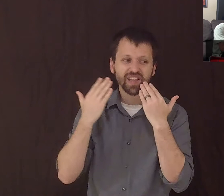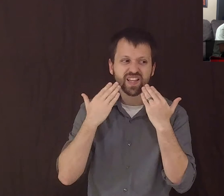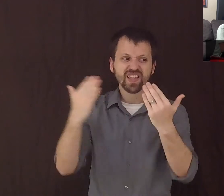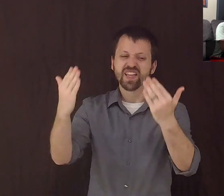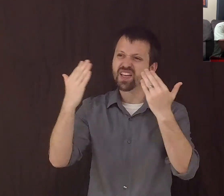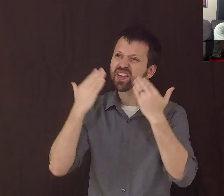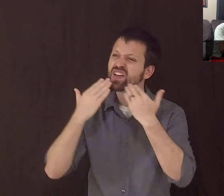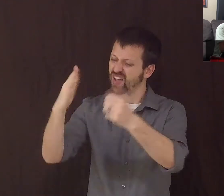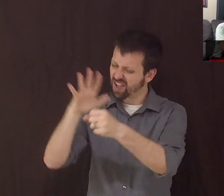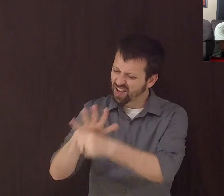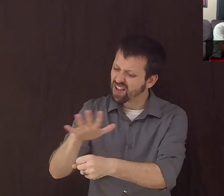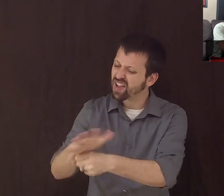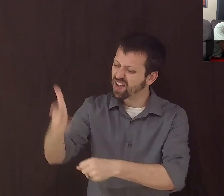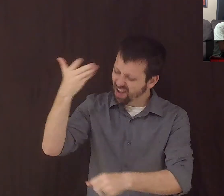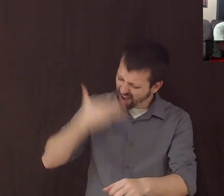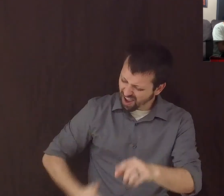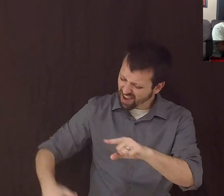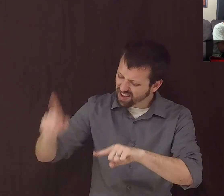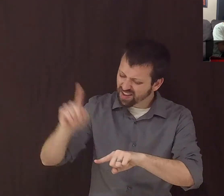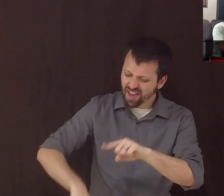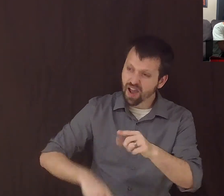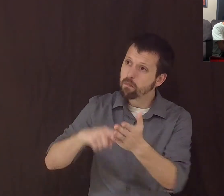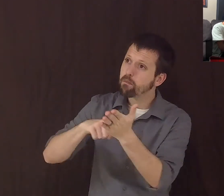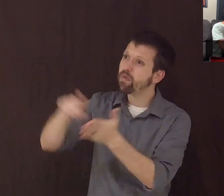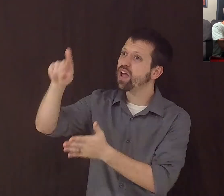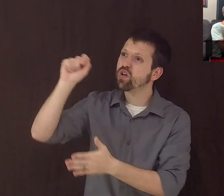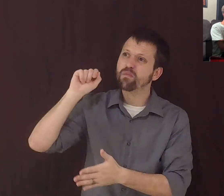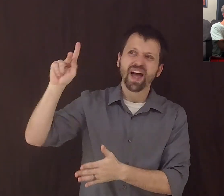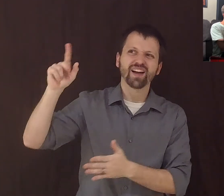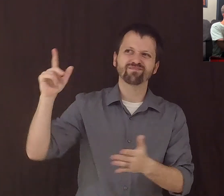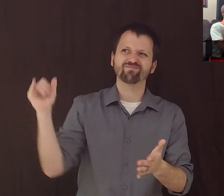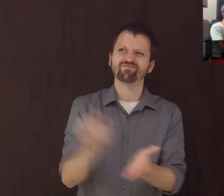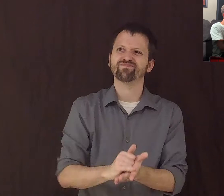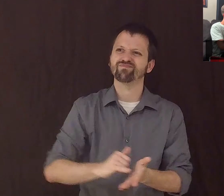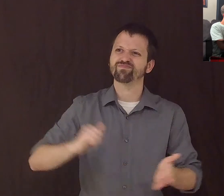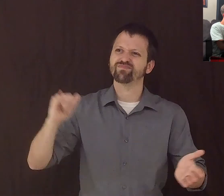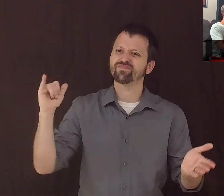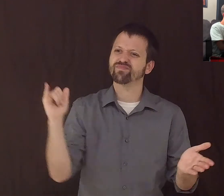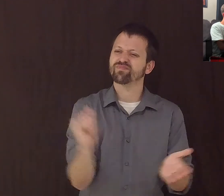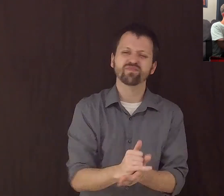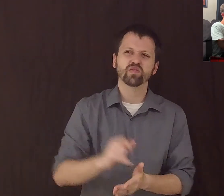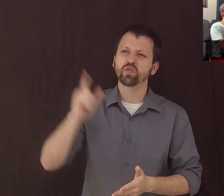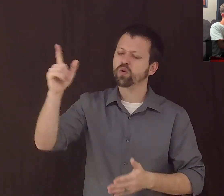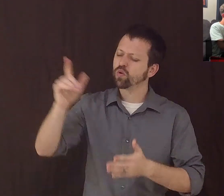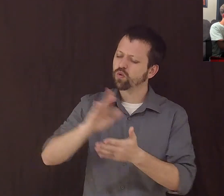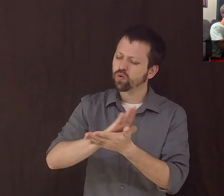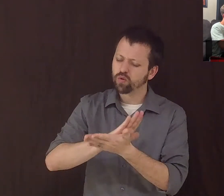way. How can I thank you, Lord? How can I repay for